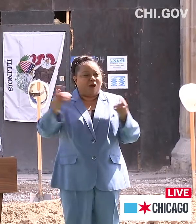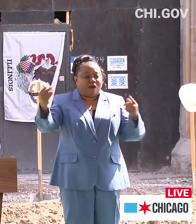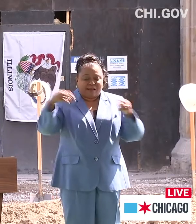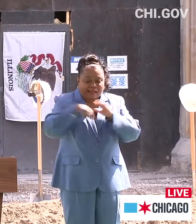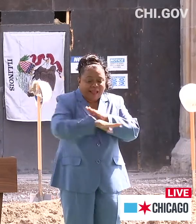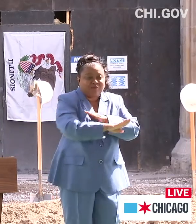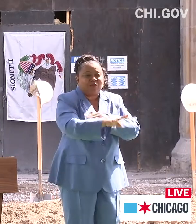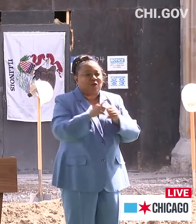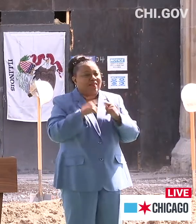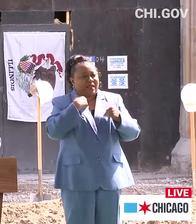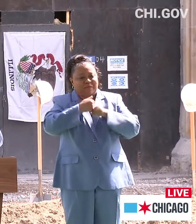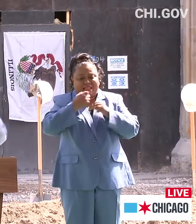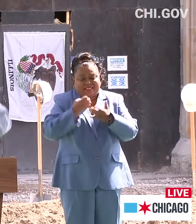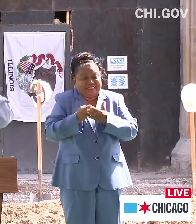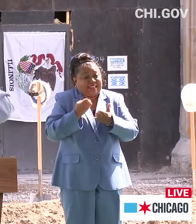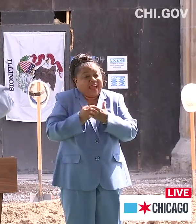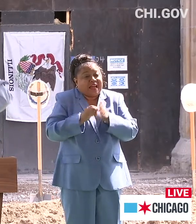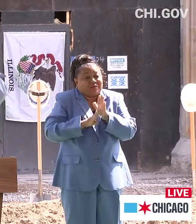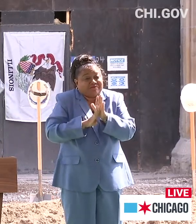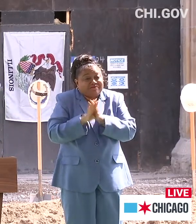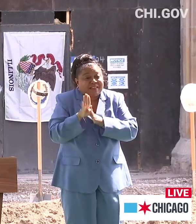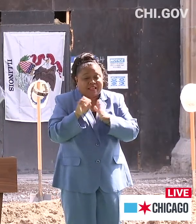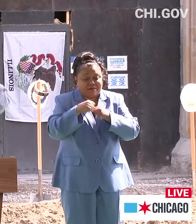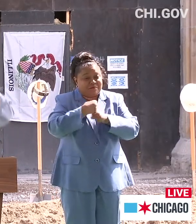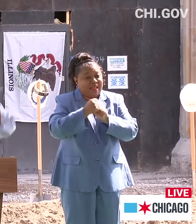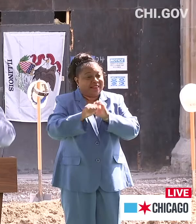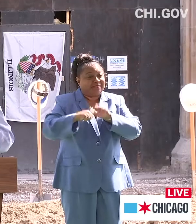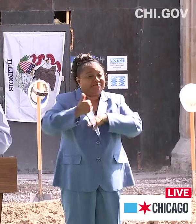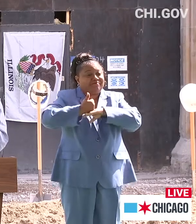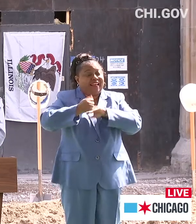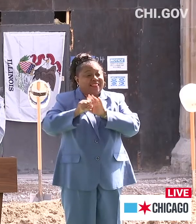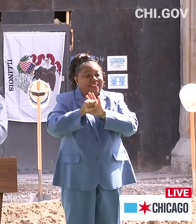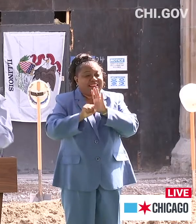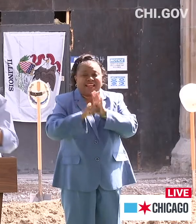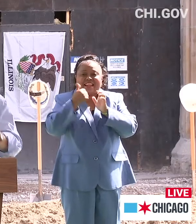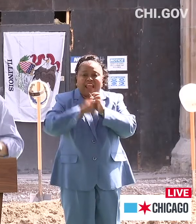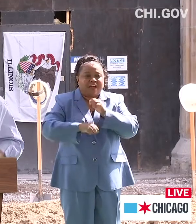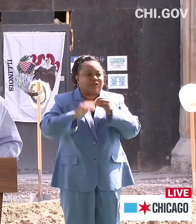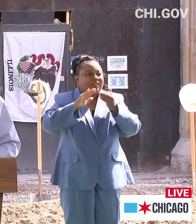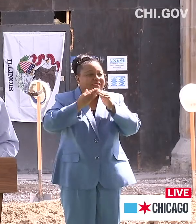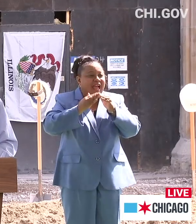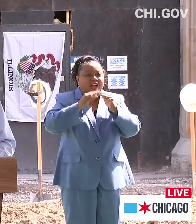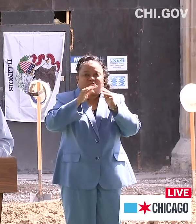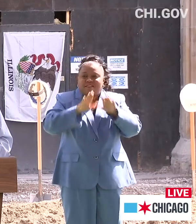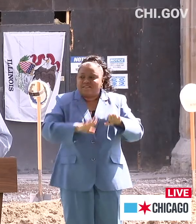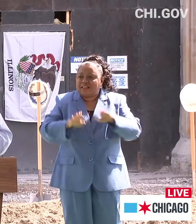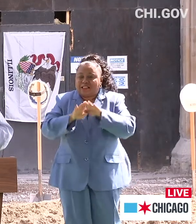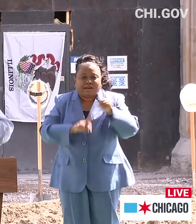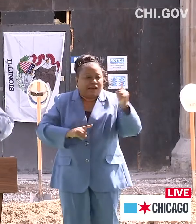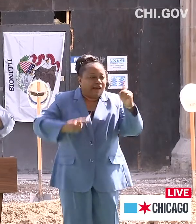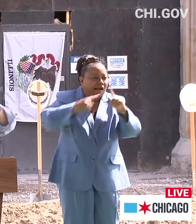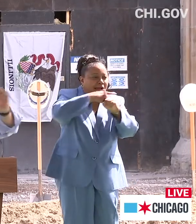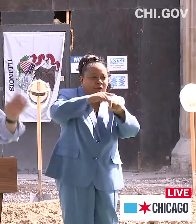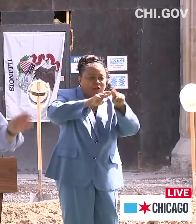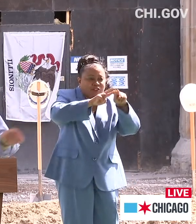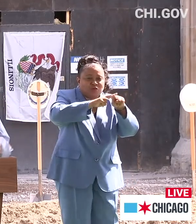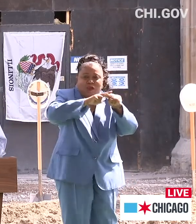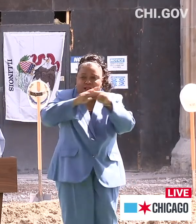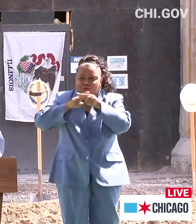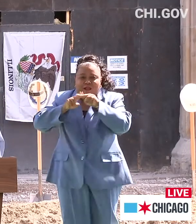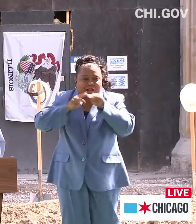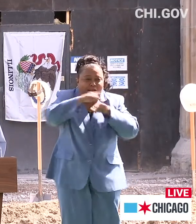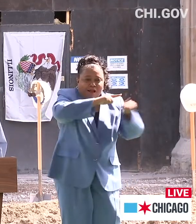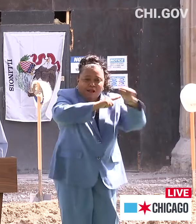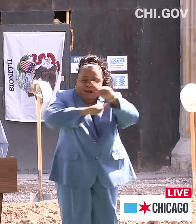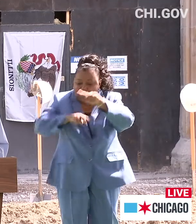through here, and they made this economy, and they made this state. Every single town, every single village crisscrossed with trains and railroads running